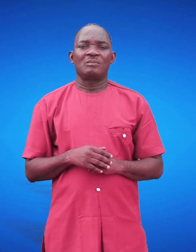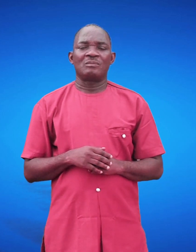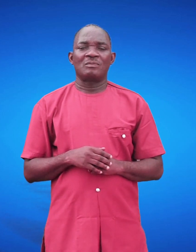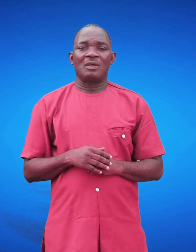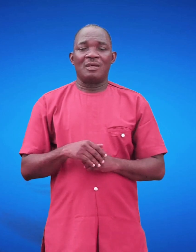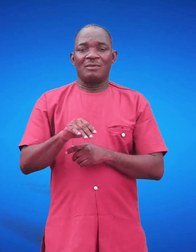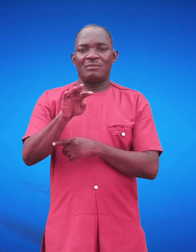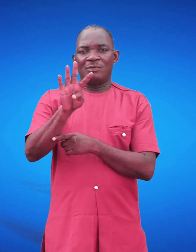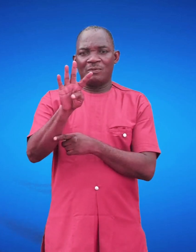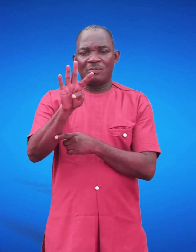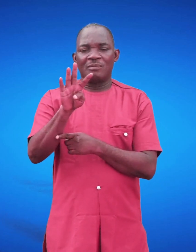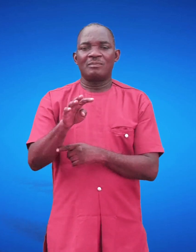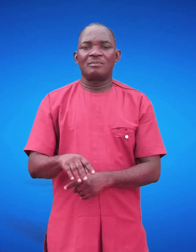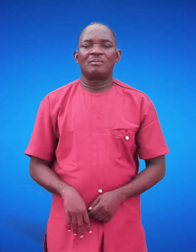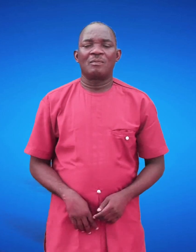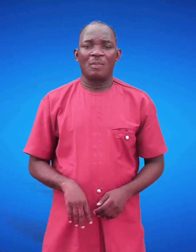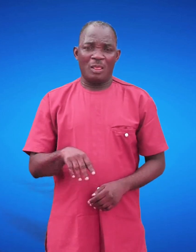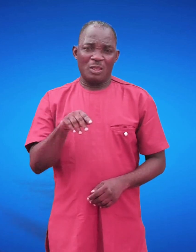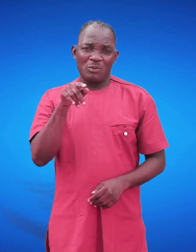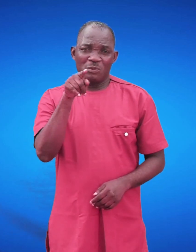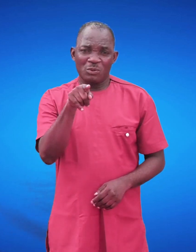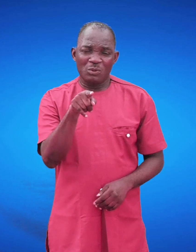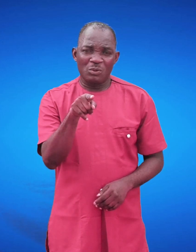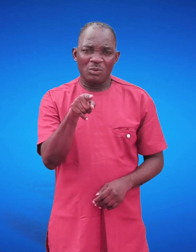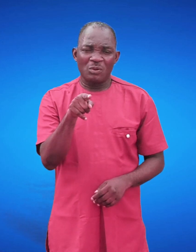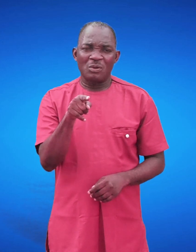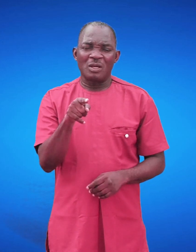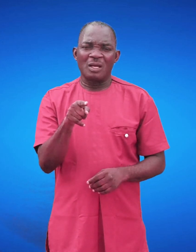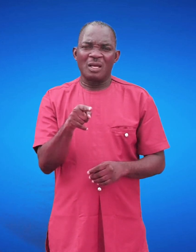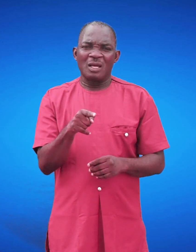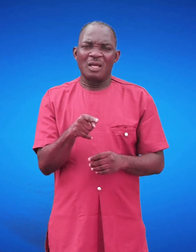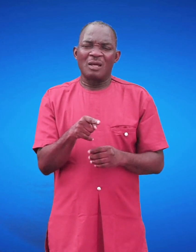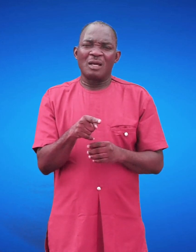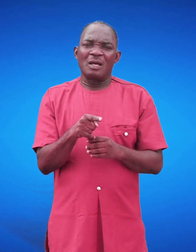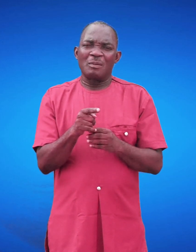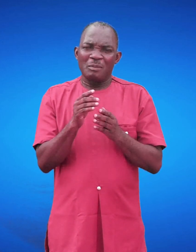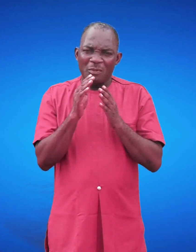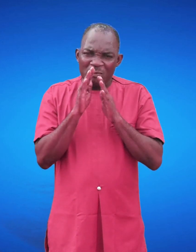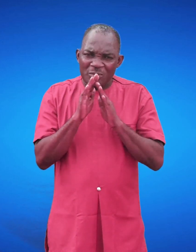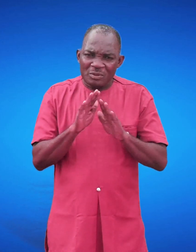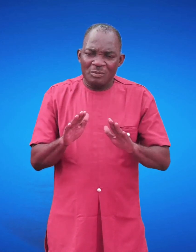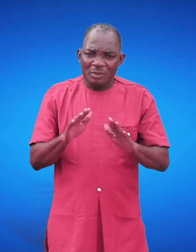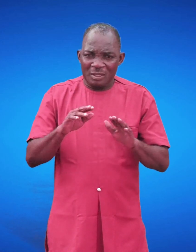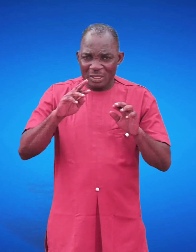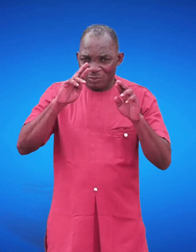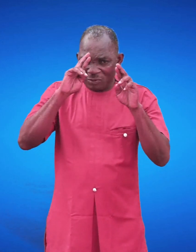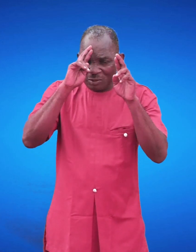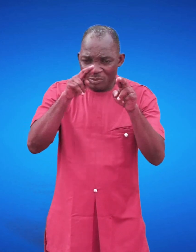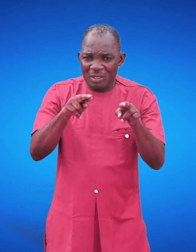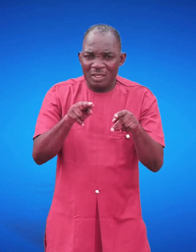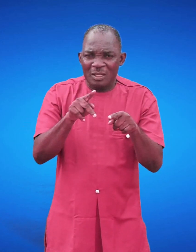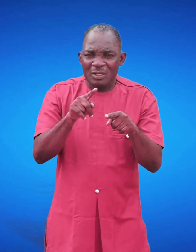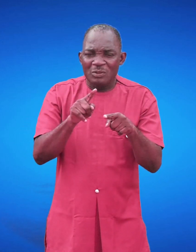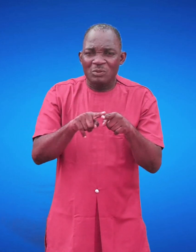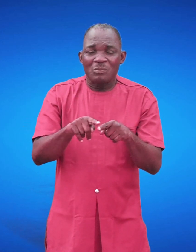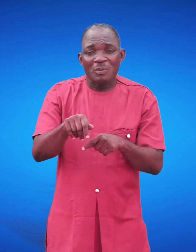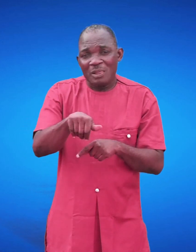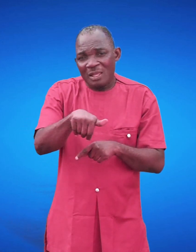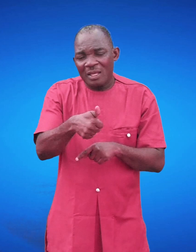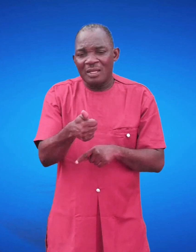4. Being courteous and respectful to fellow